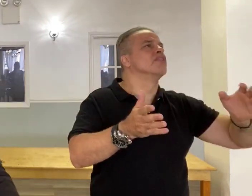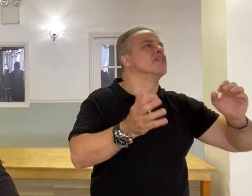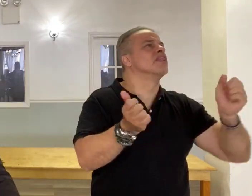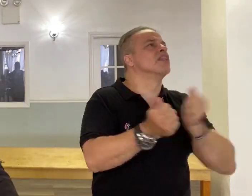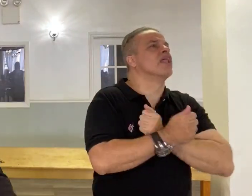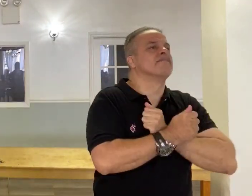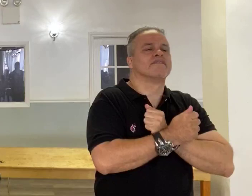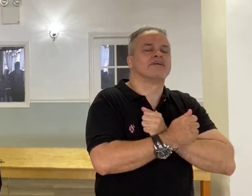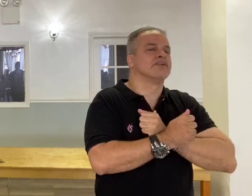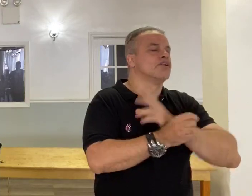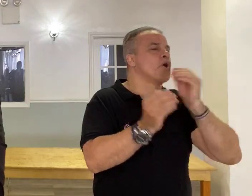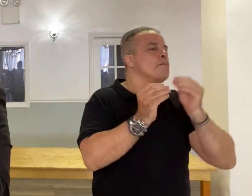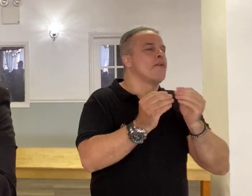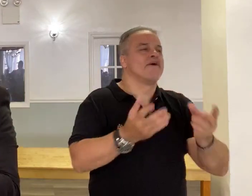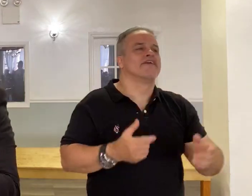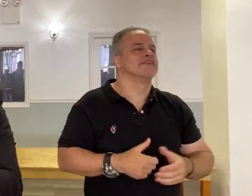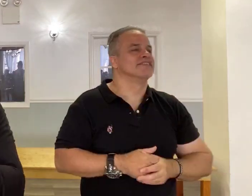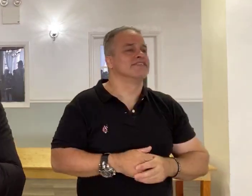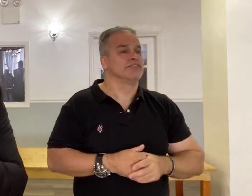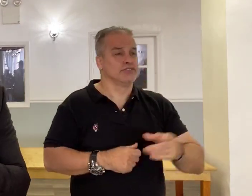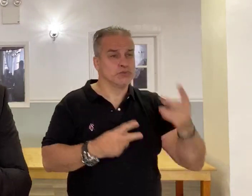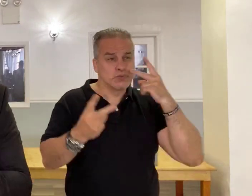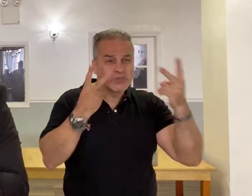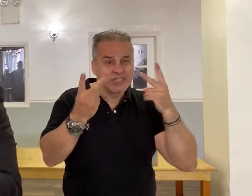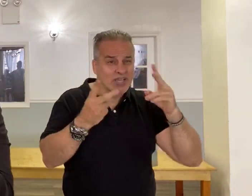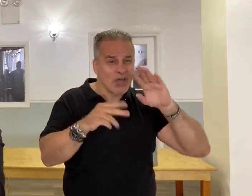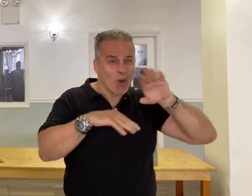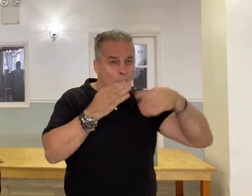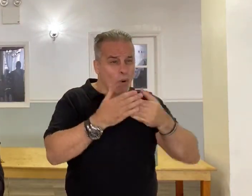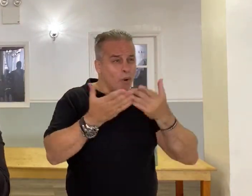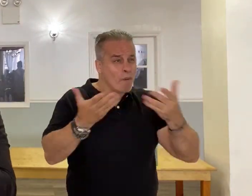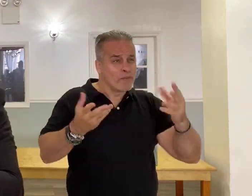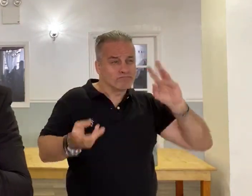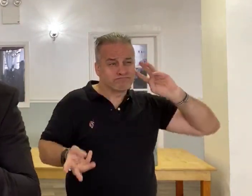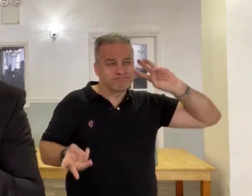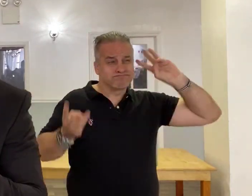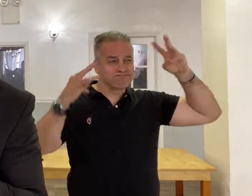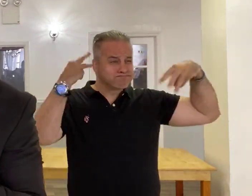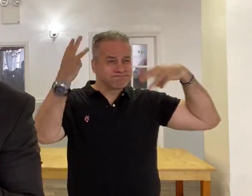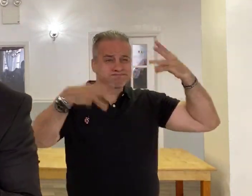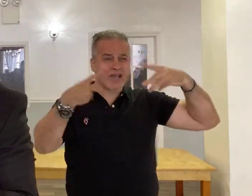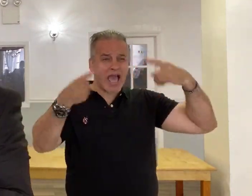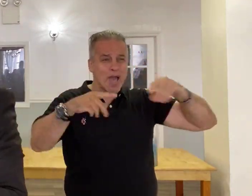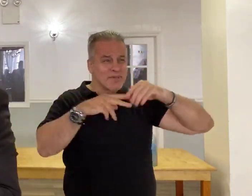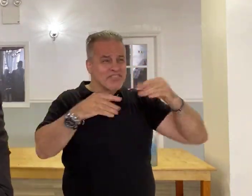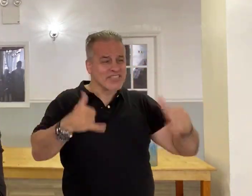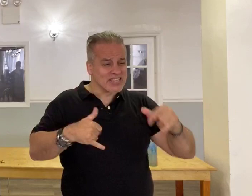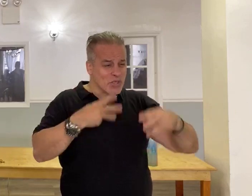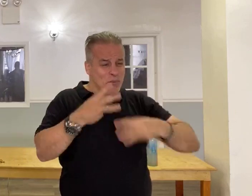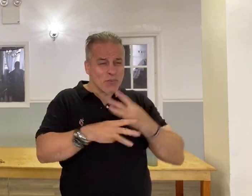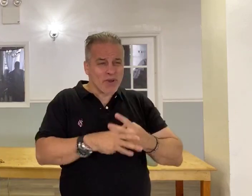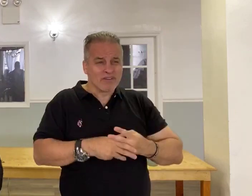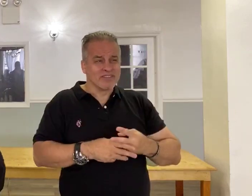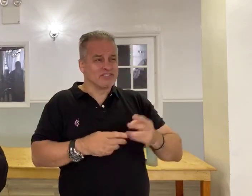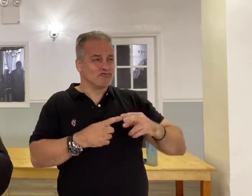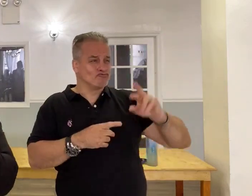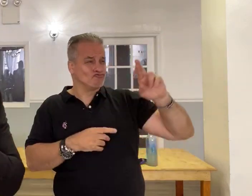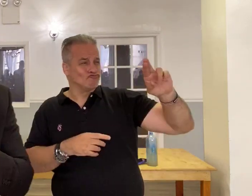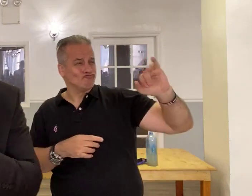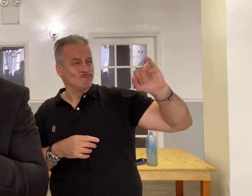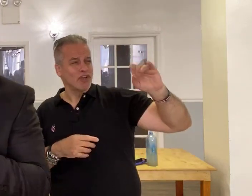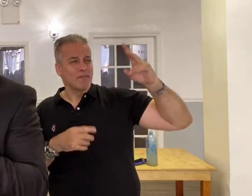you see in this world, the rioting, the looting, all the former things are passed away.